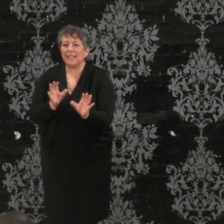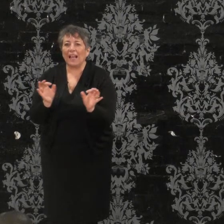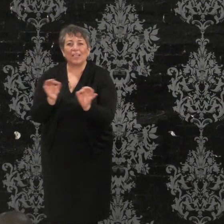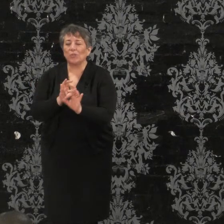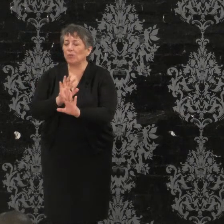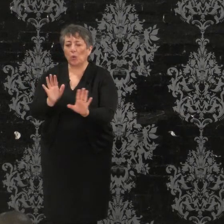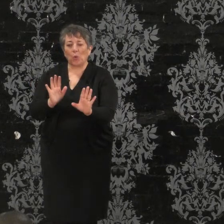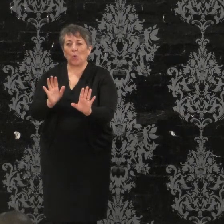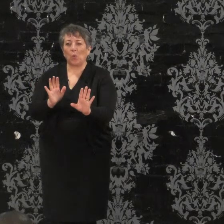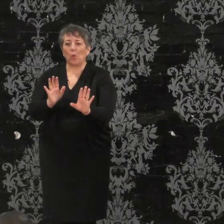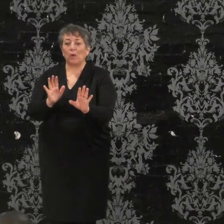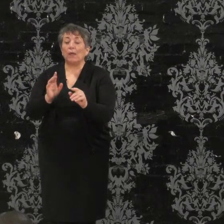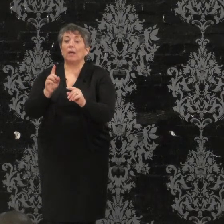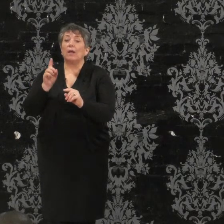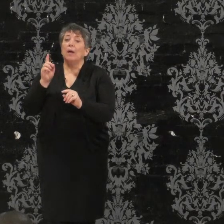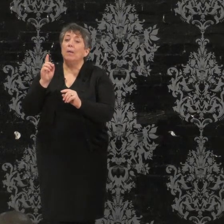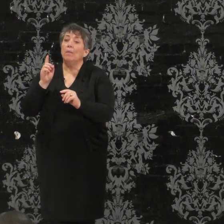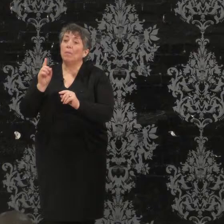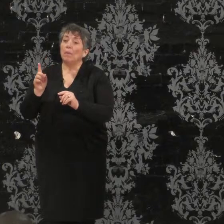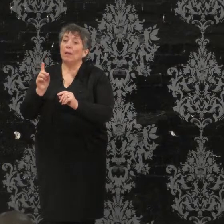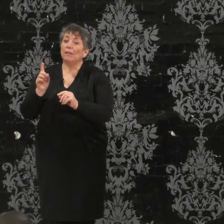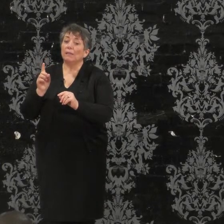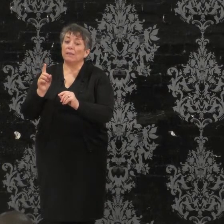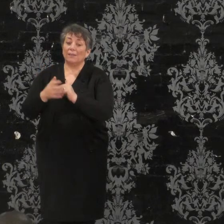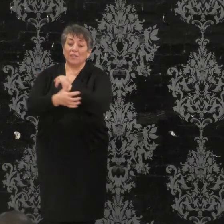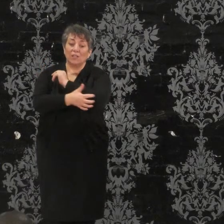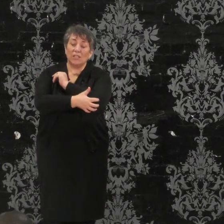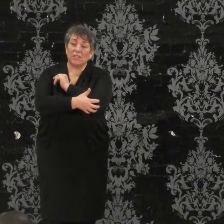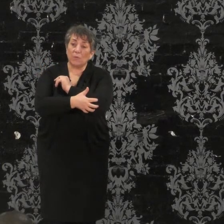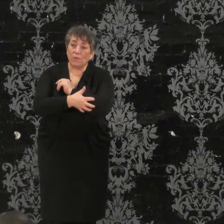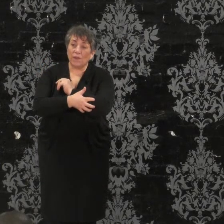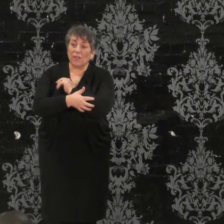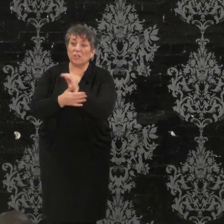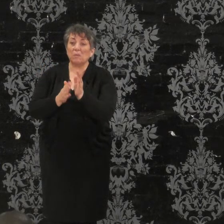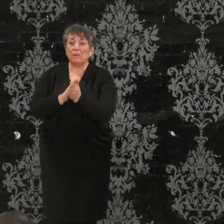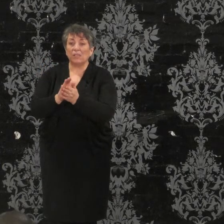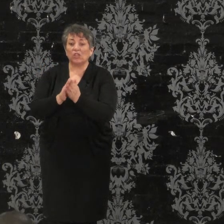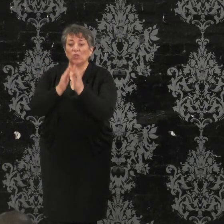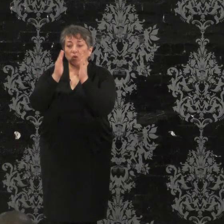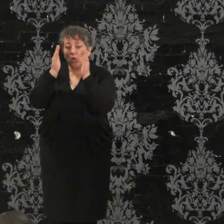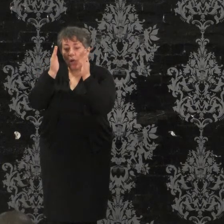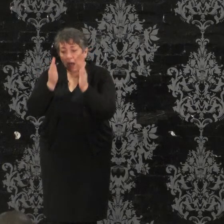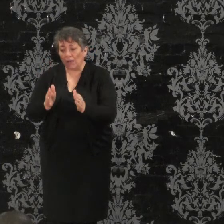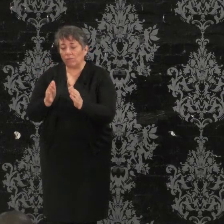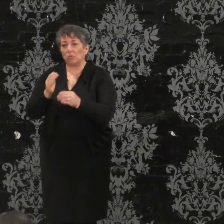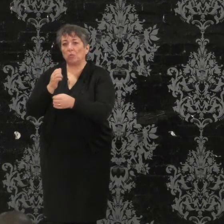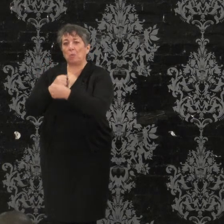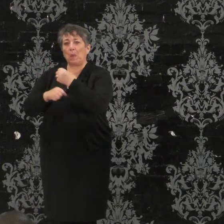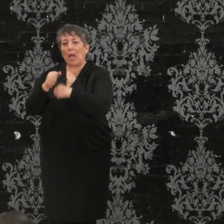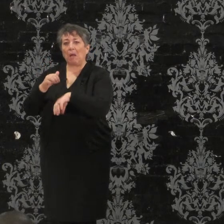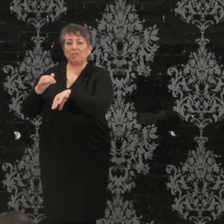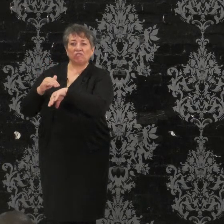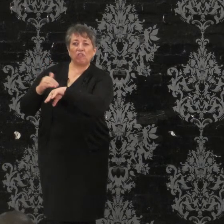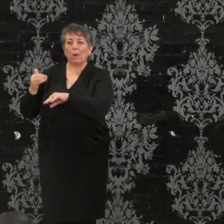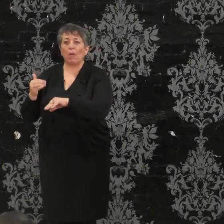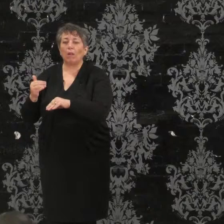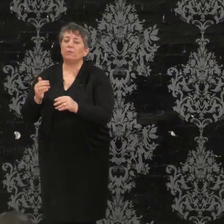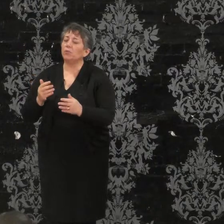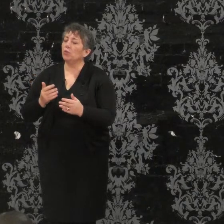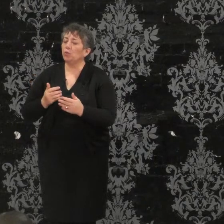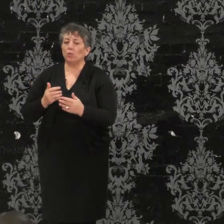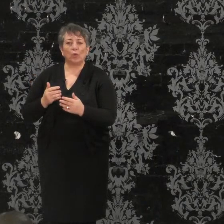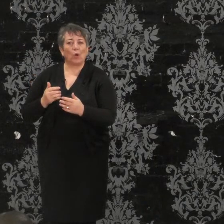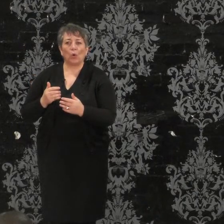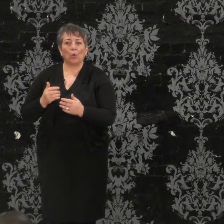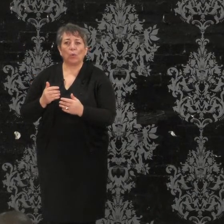crime and deprivation does not let criminals off the hook whatsoever. This is not